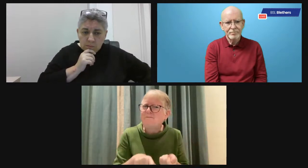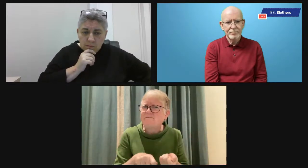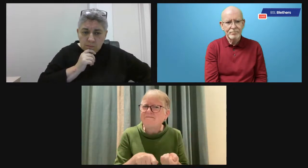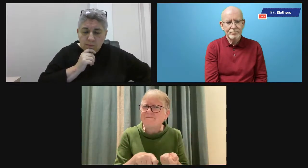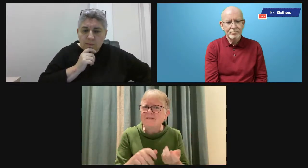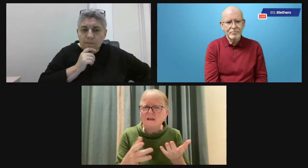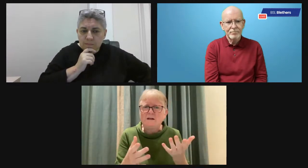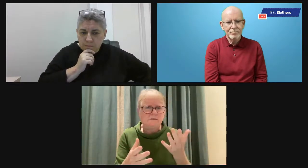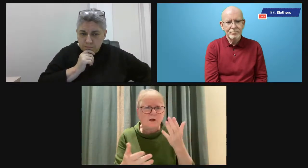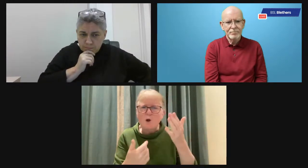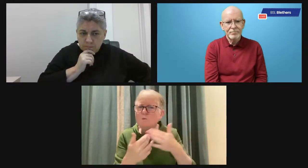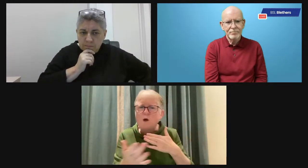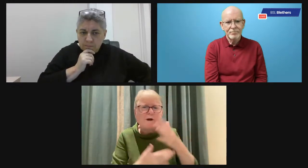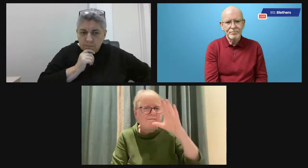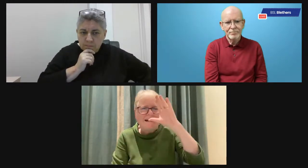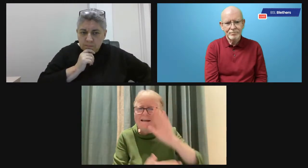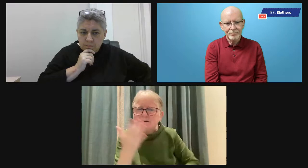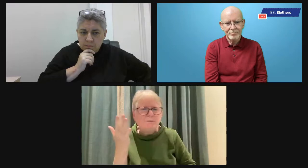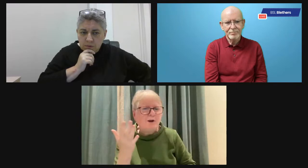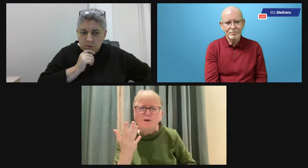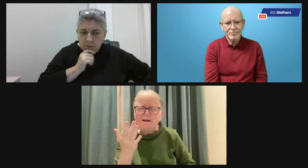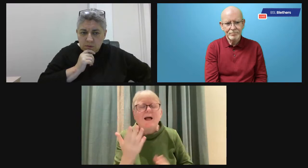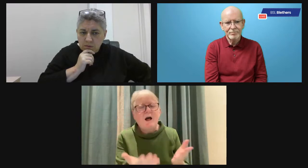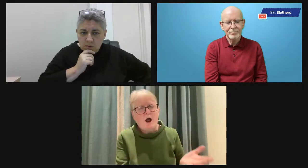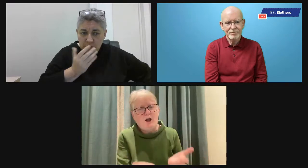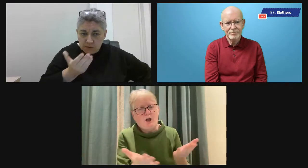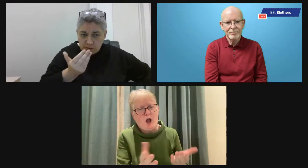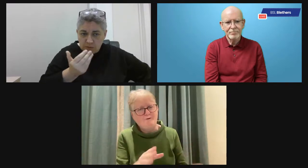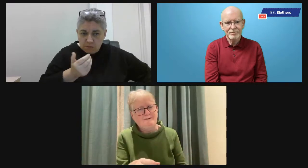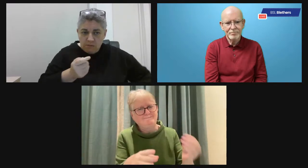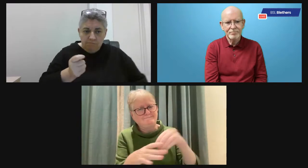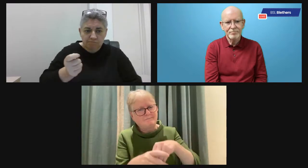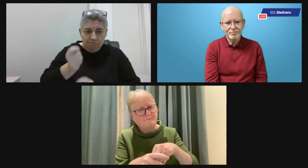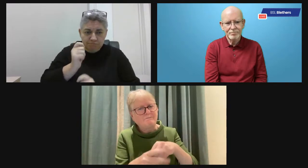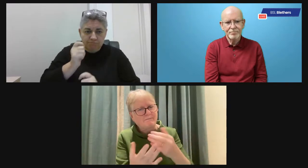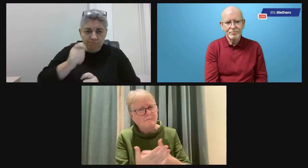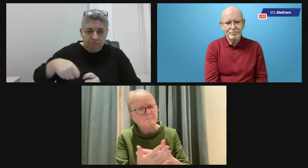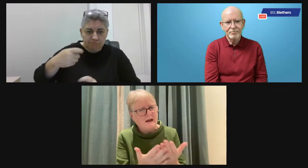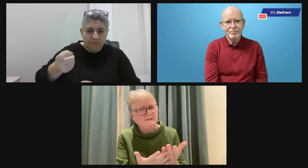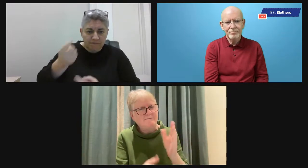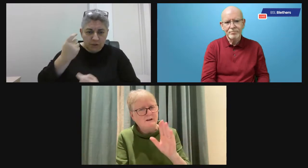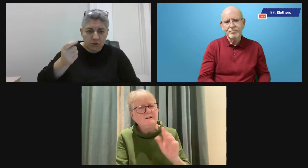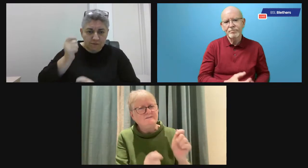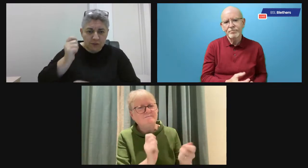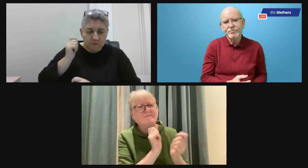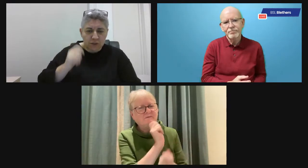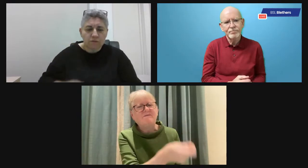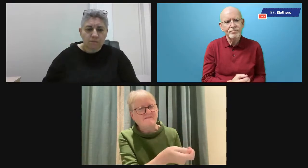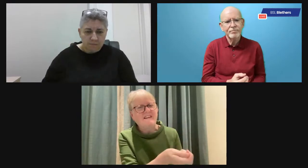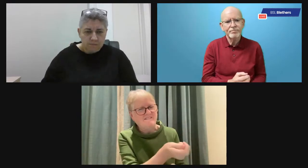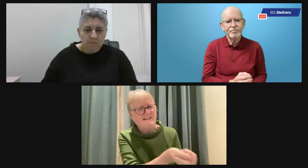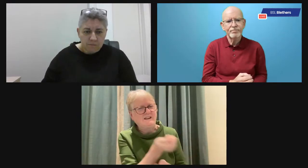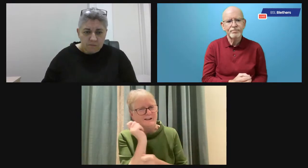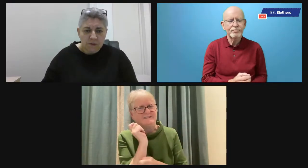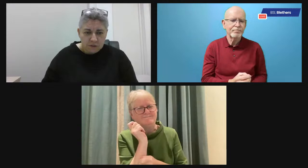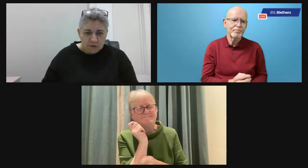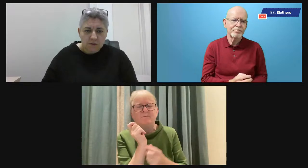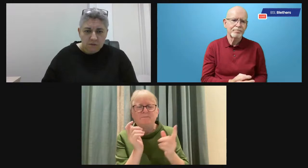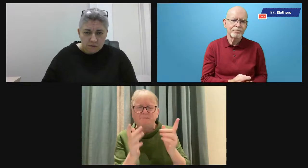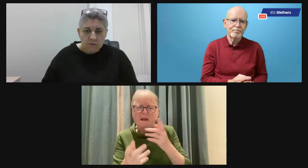So any young people watching, I would encourage you to come along. Don't worry about experience. Do just come along and join